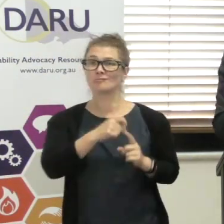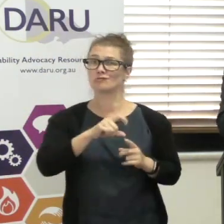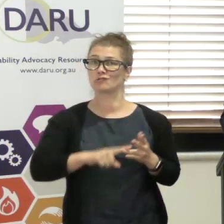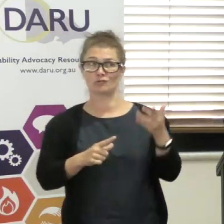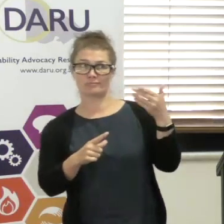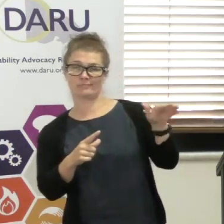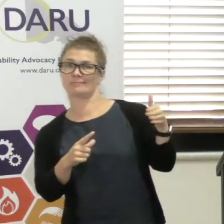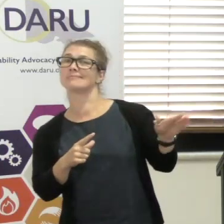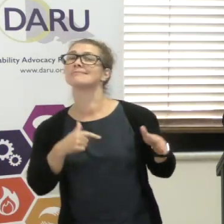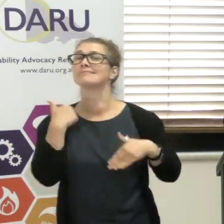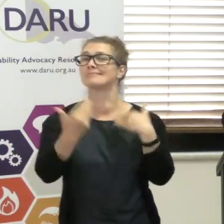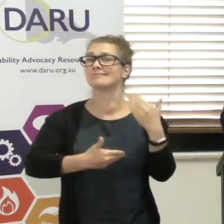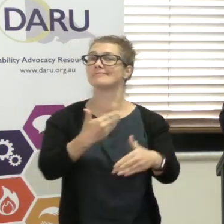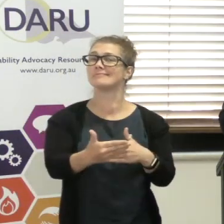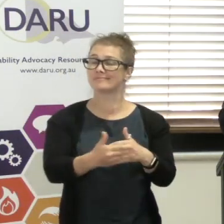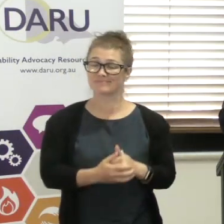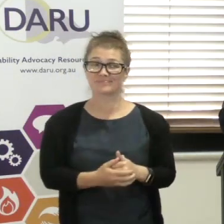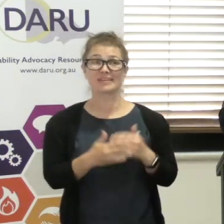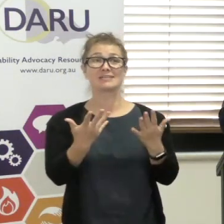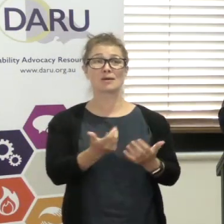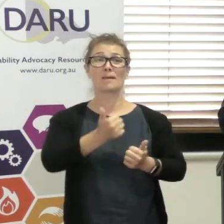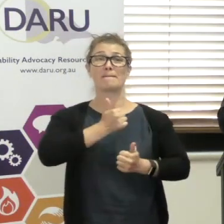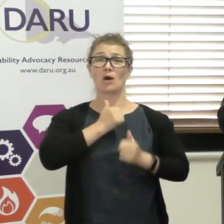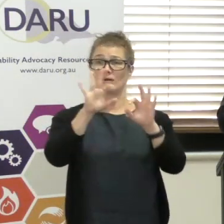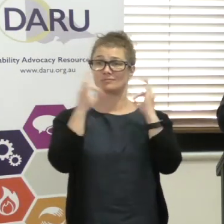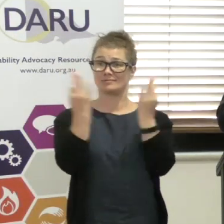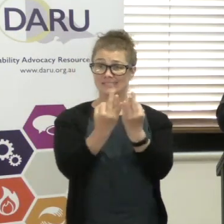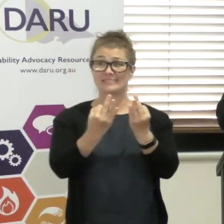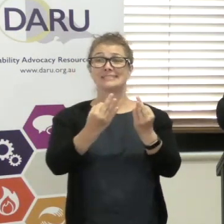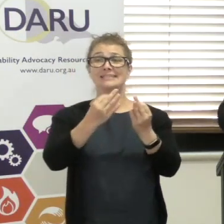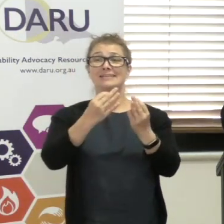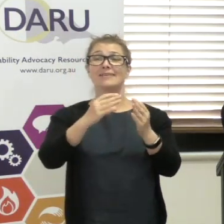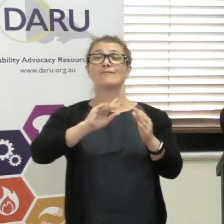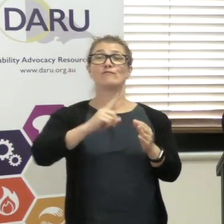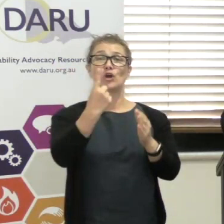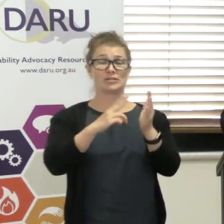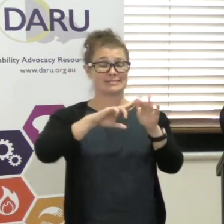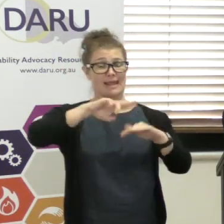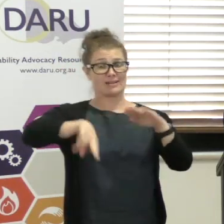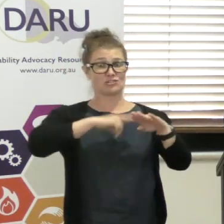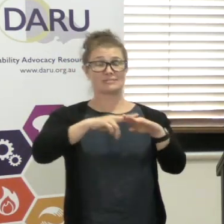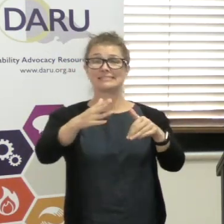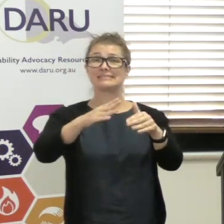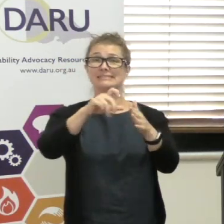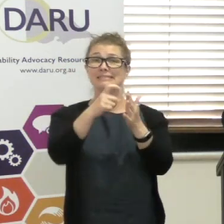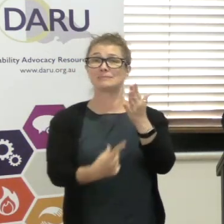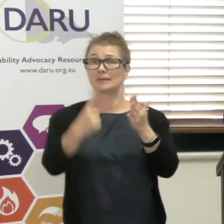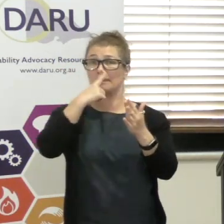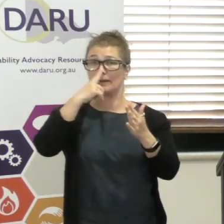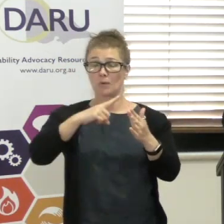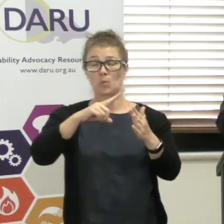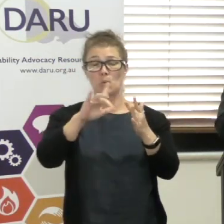So my organisation, the First Peoples Disability Network, we say we're the research host. We're the host. Now, we do